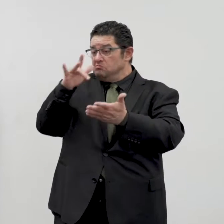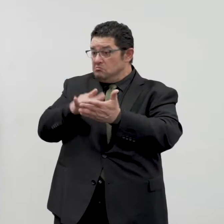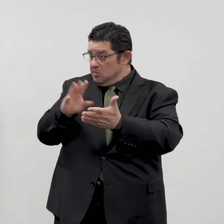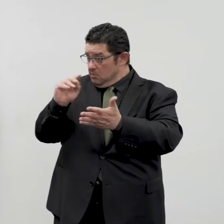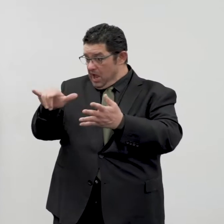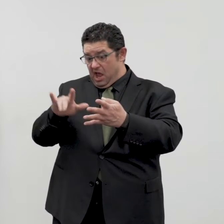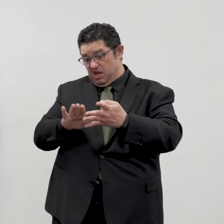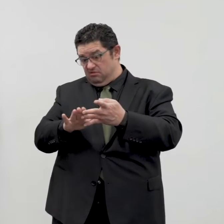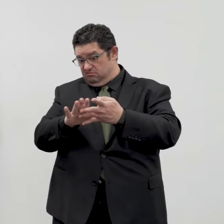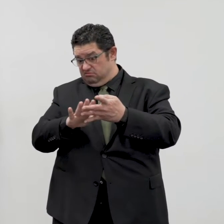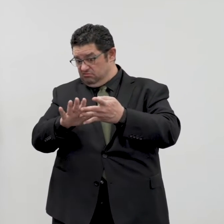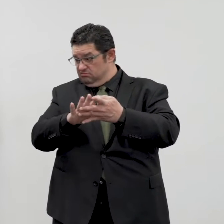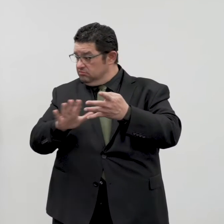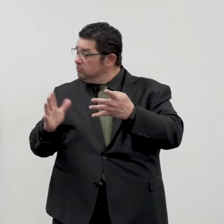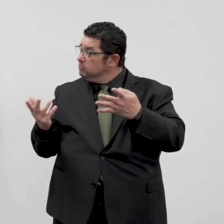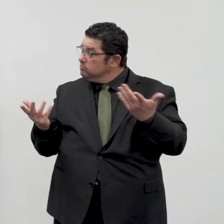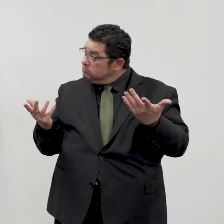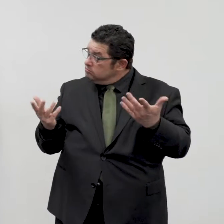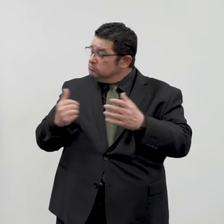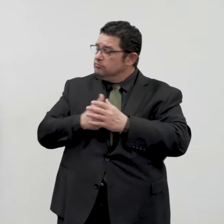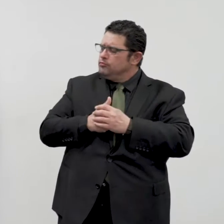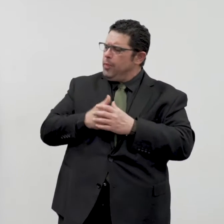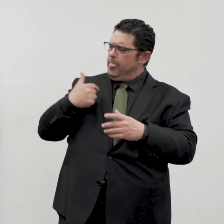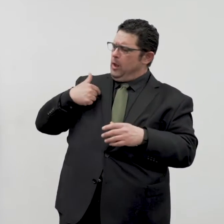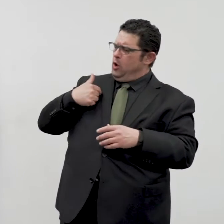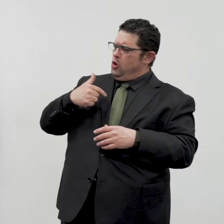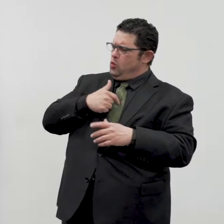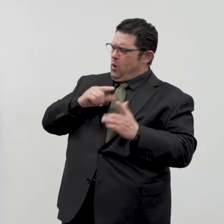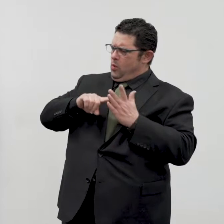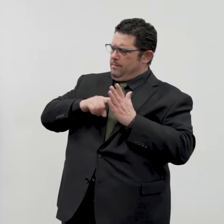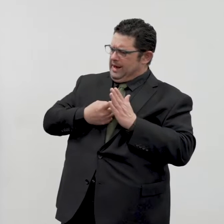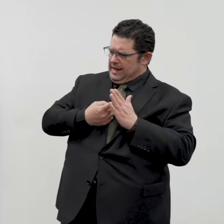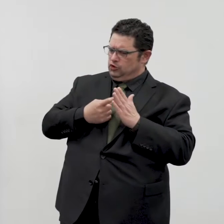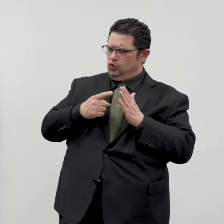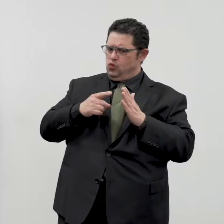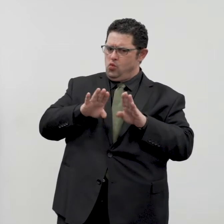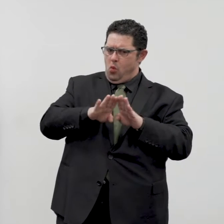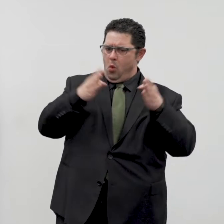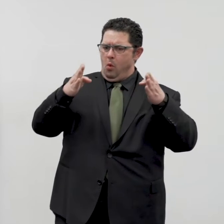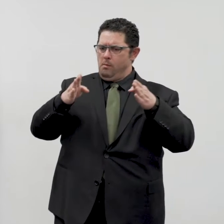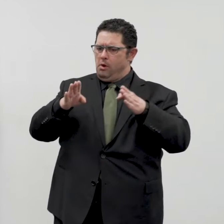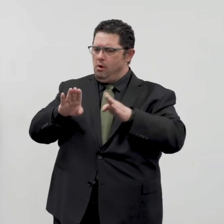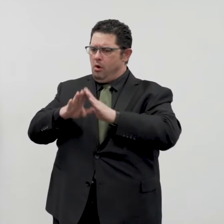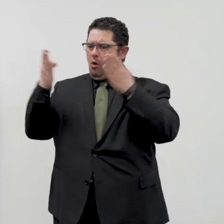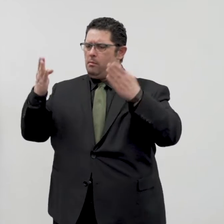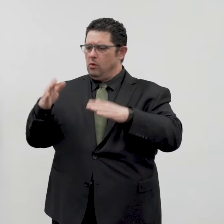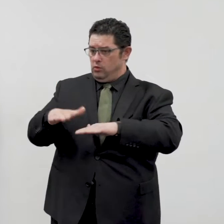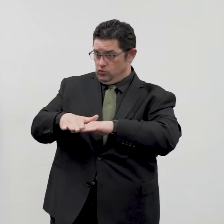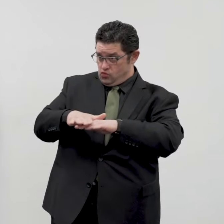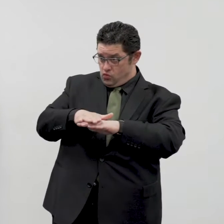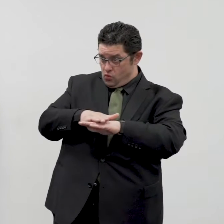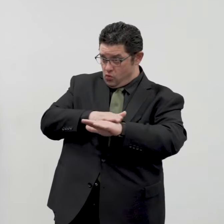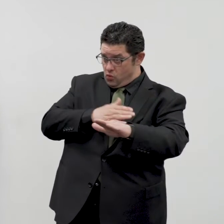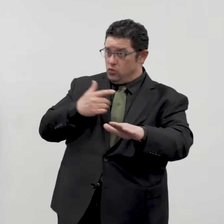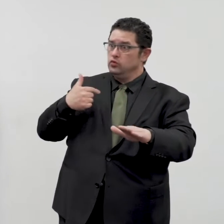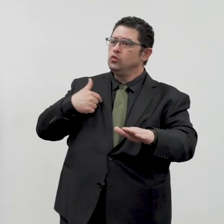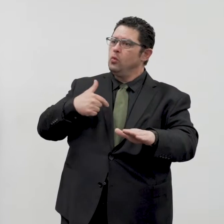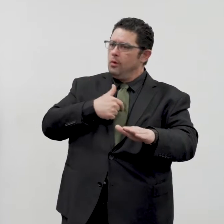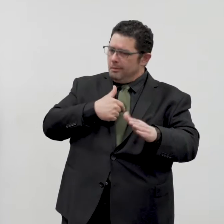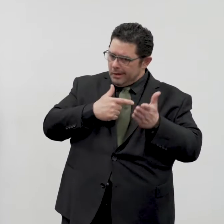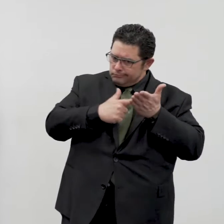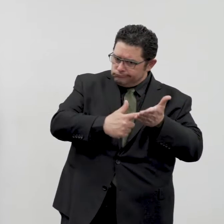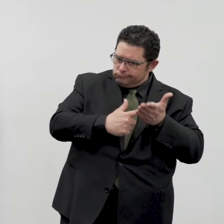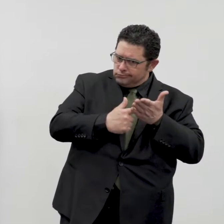Well, when we begin to loosen restrictions, they will be gradual. So I believe we'll be having the conversation about what that looks